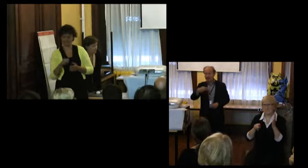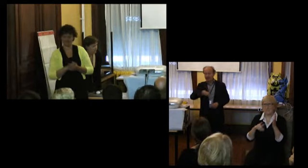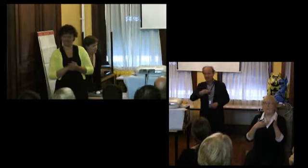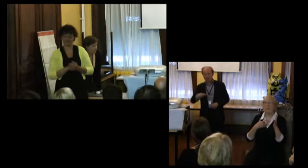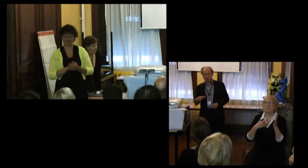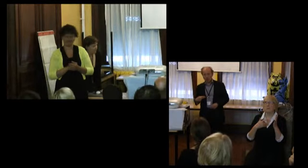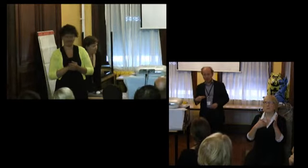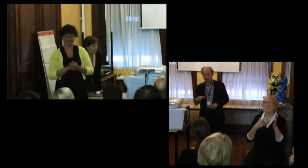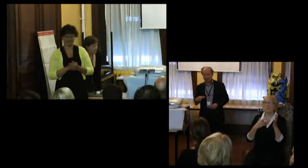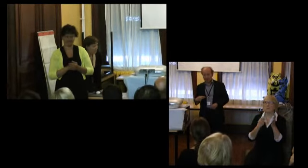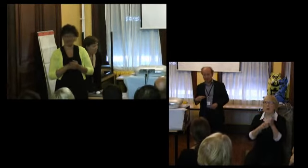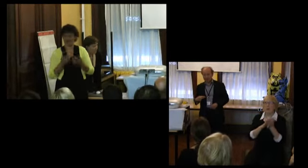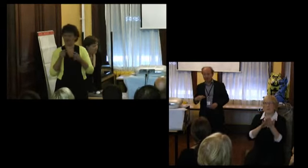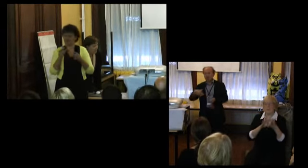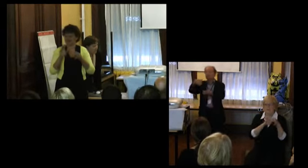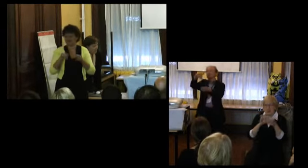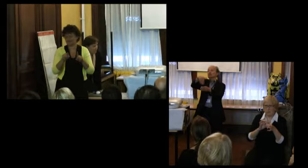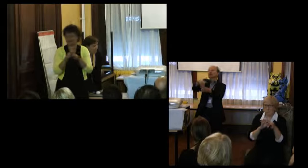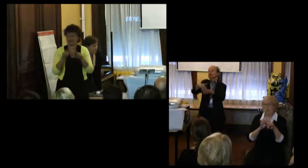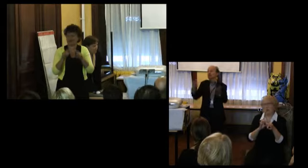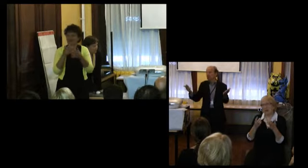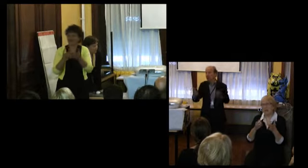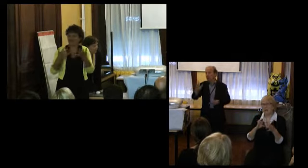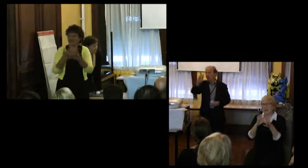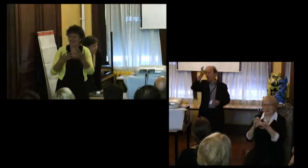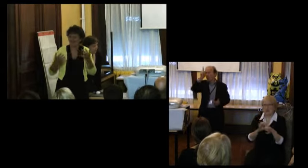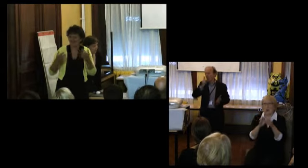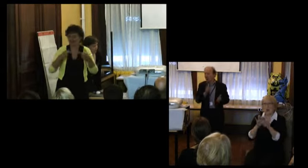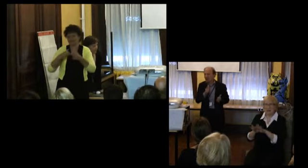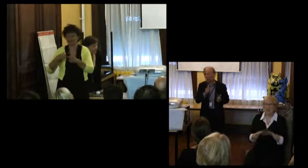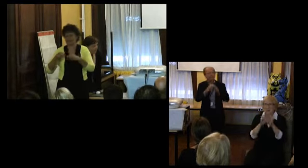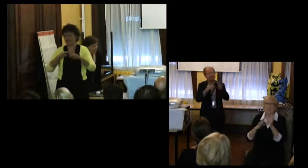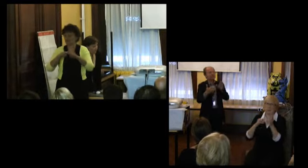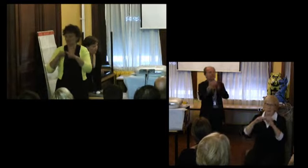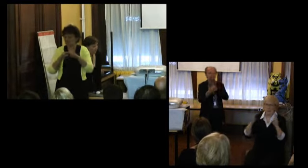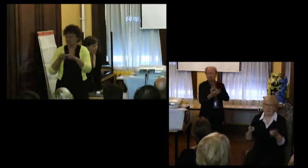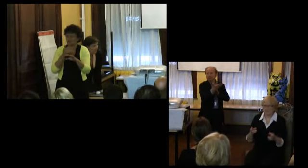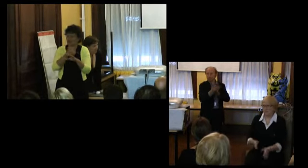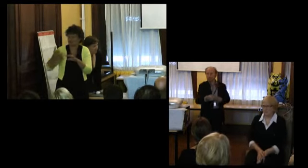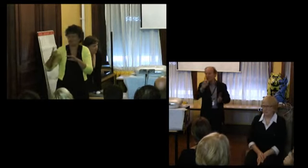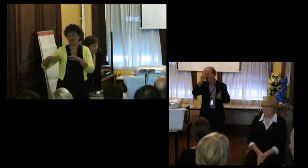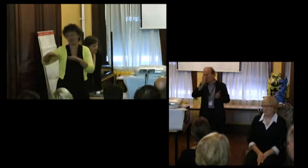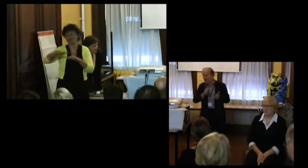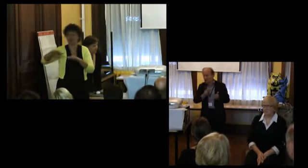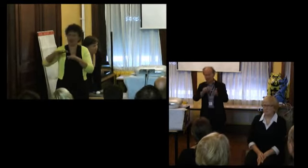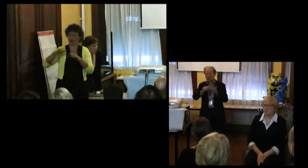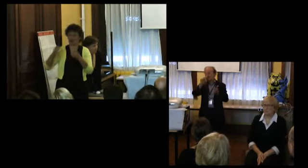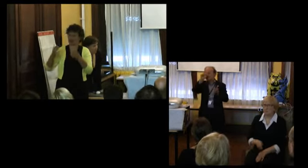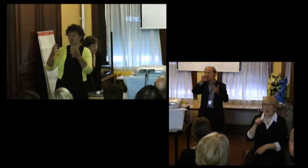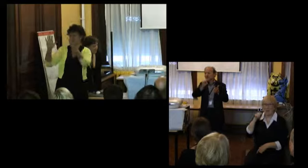networks, and museum and national. And in this